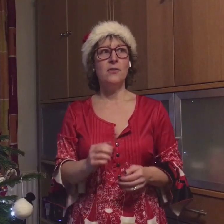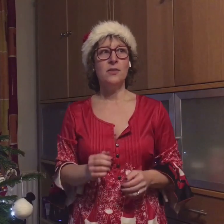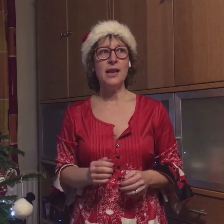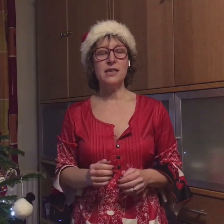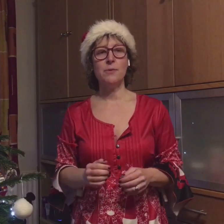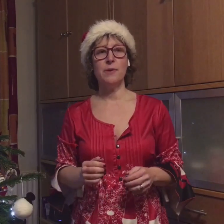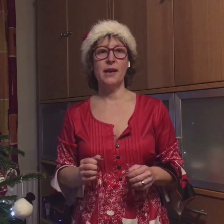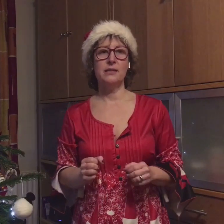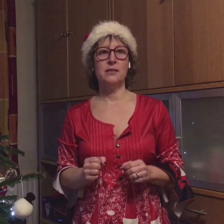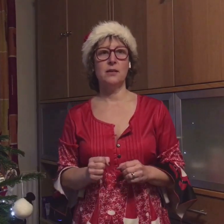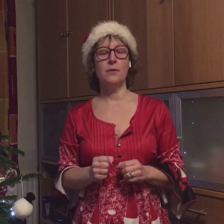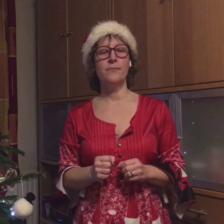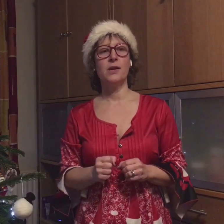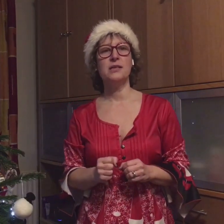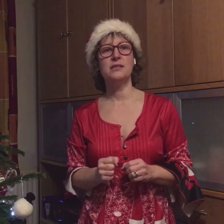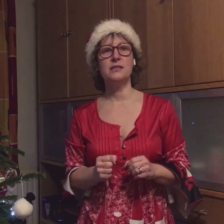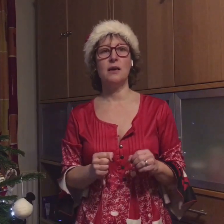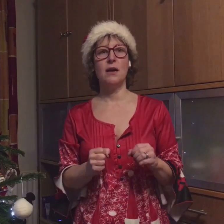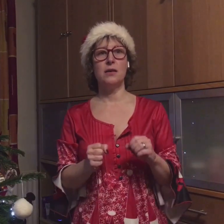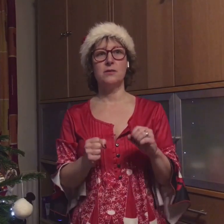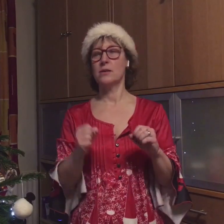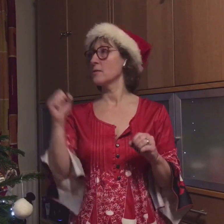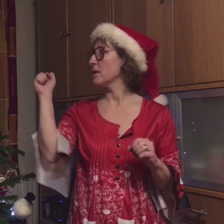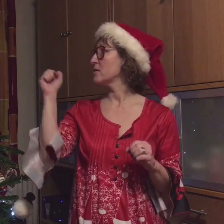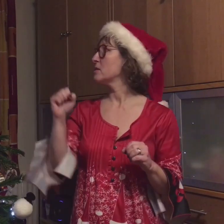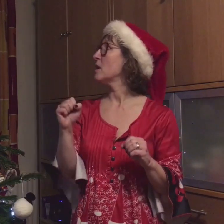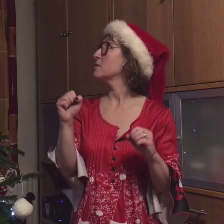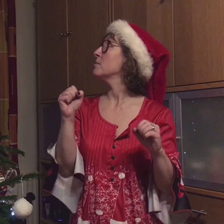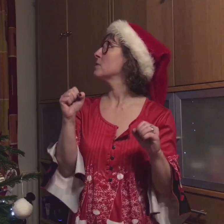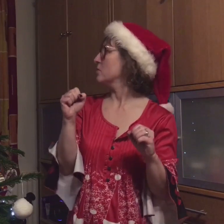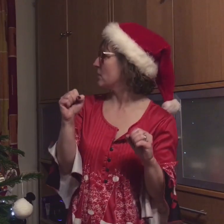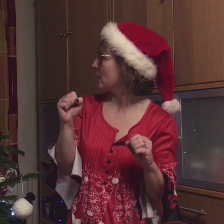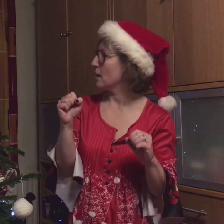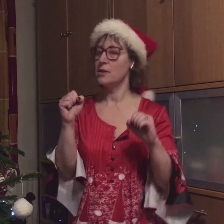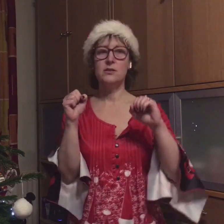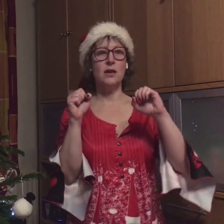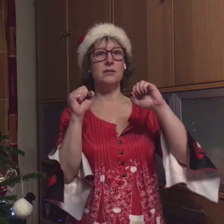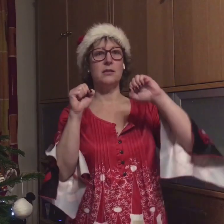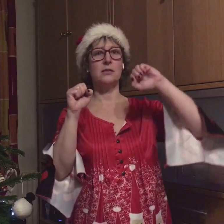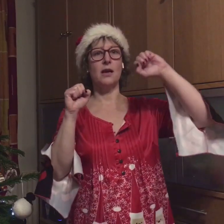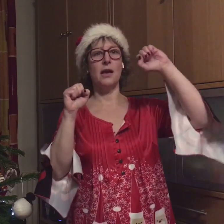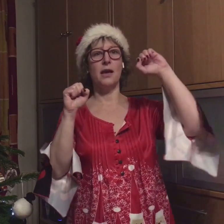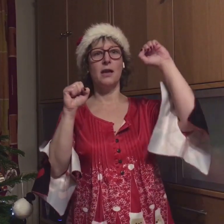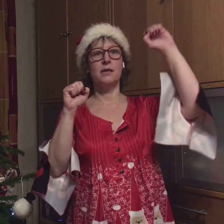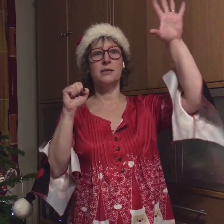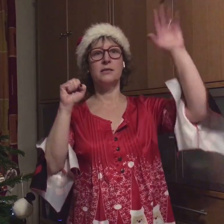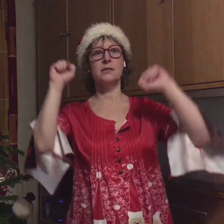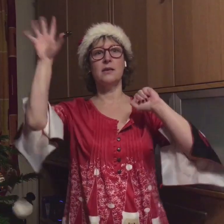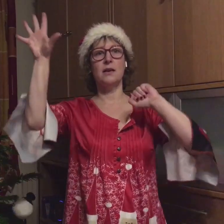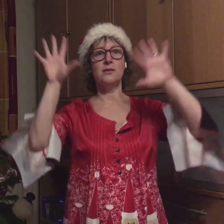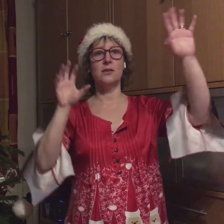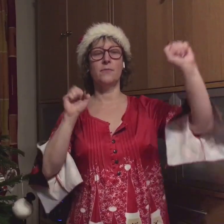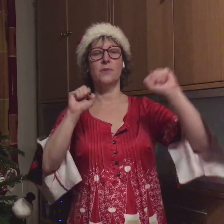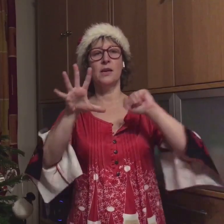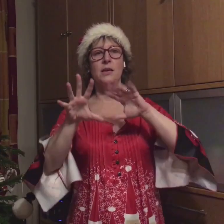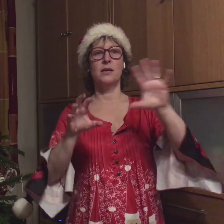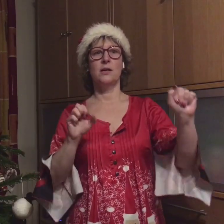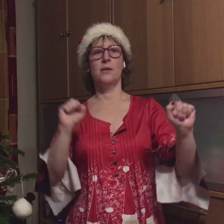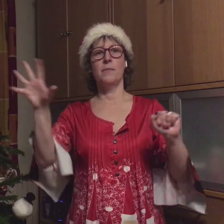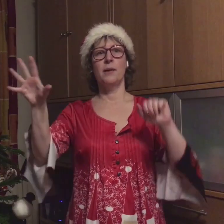The next one we're going to do is stars. Like the stars on the tree, stars in the sky, stars.